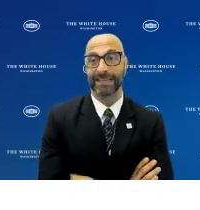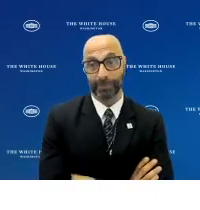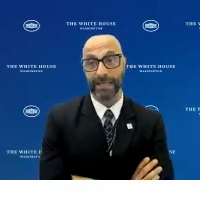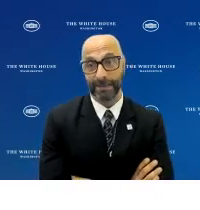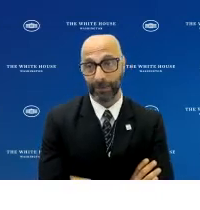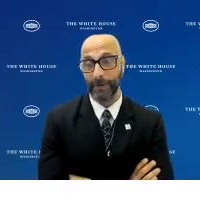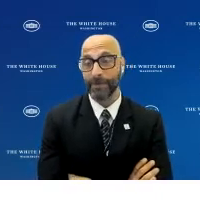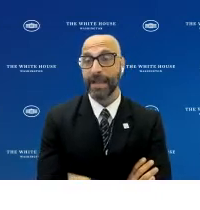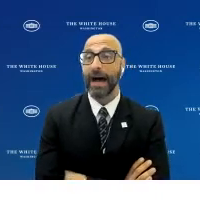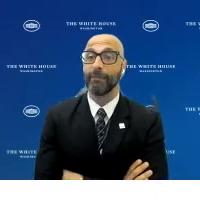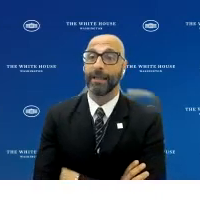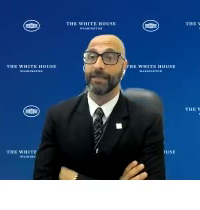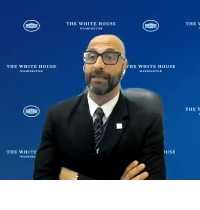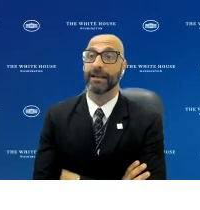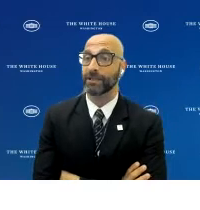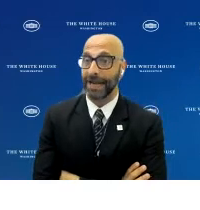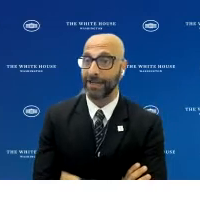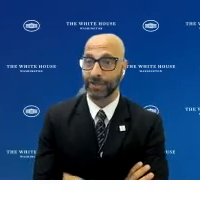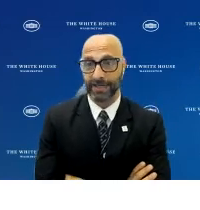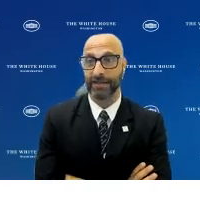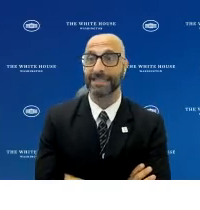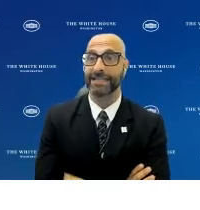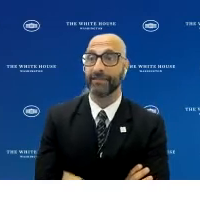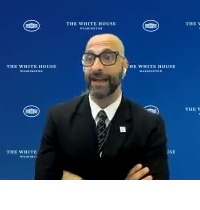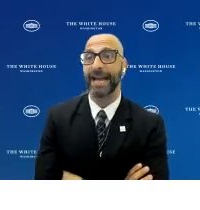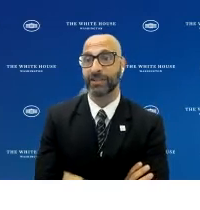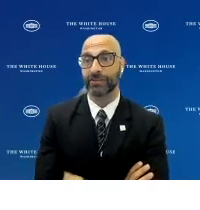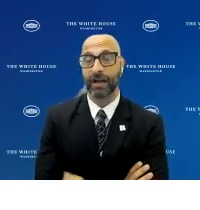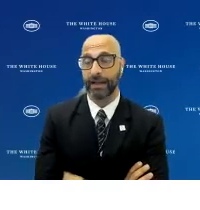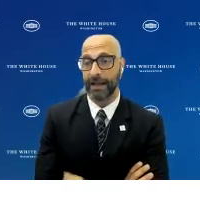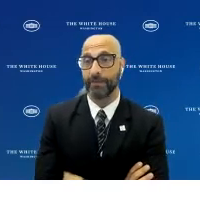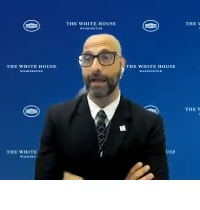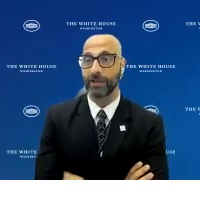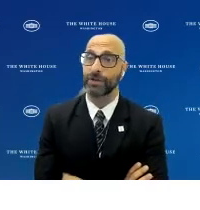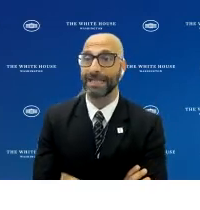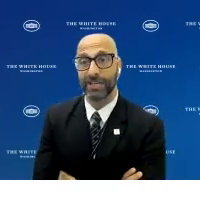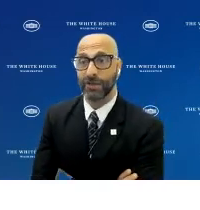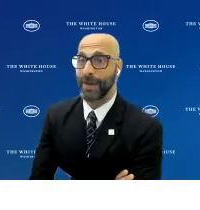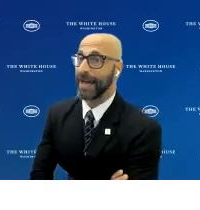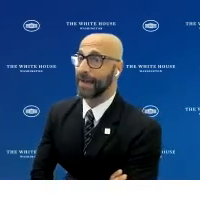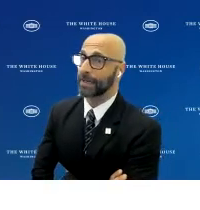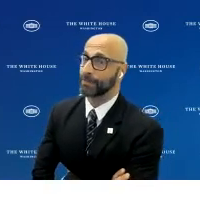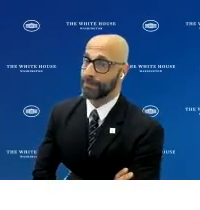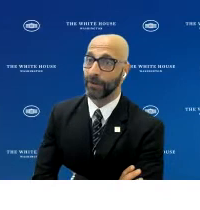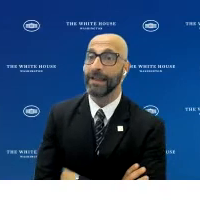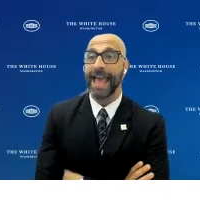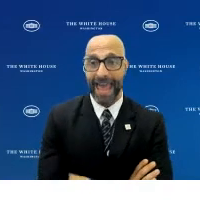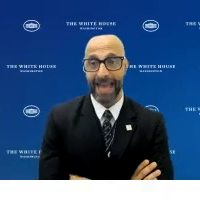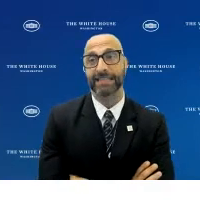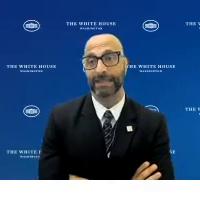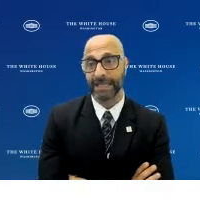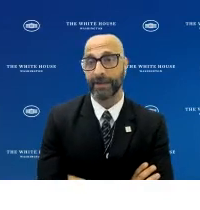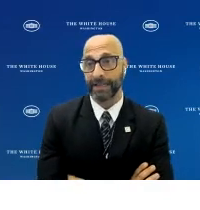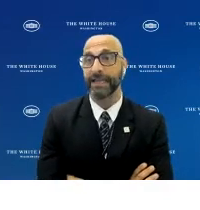so 50,000 plus people. The strategy here is that the event has to draw LGBTQAI plus